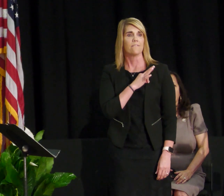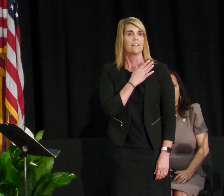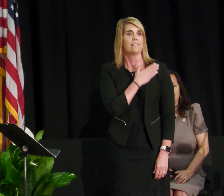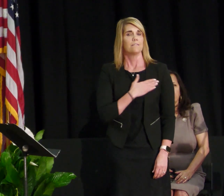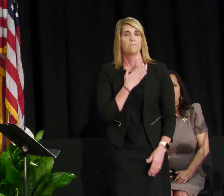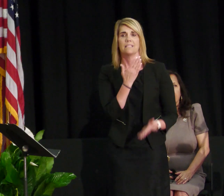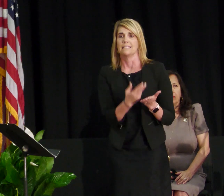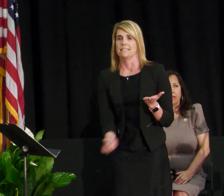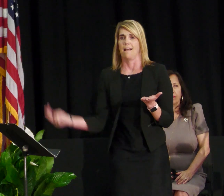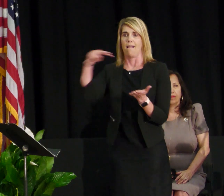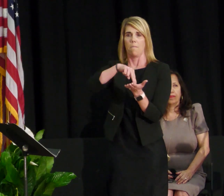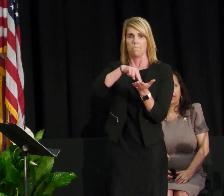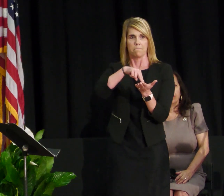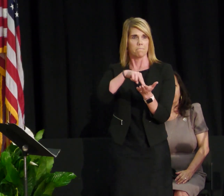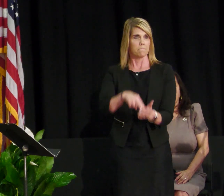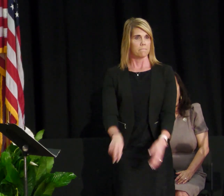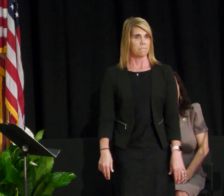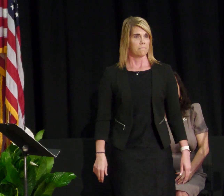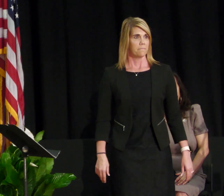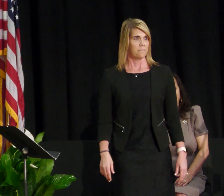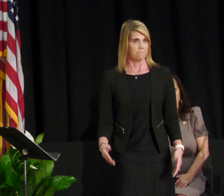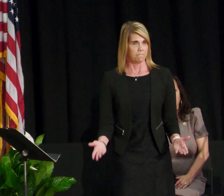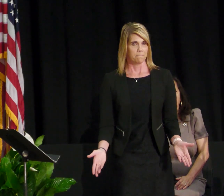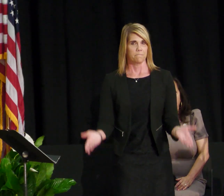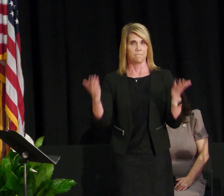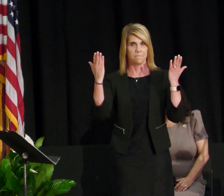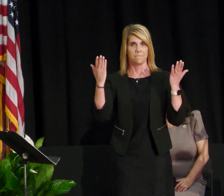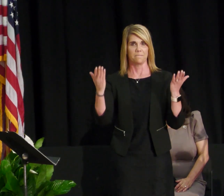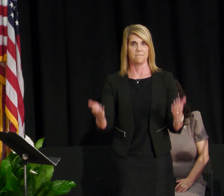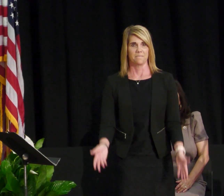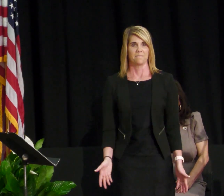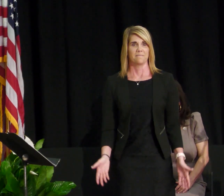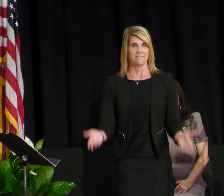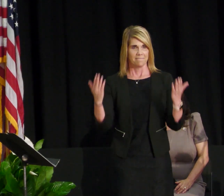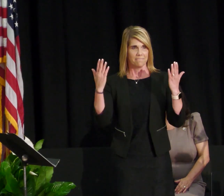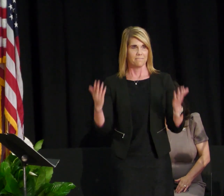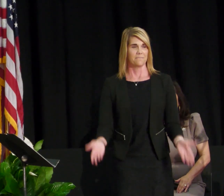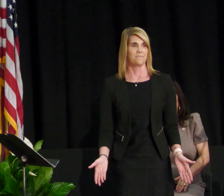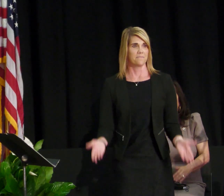CSDB staff. No matter. Please stand. Please stand.